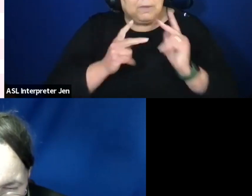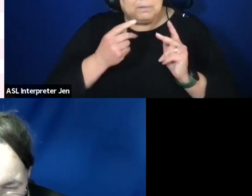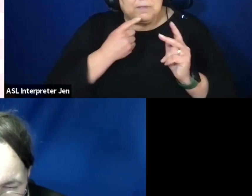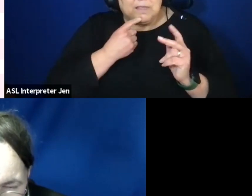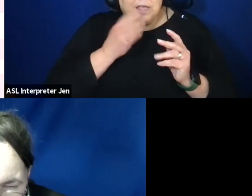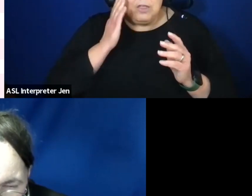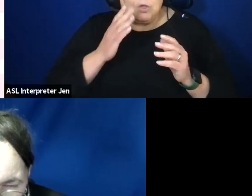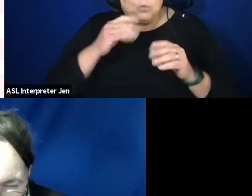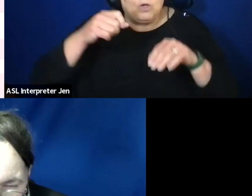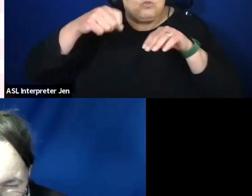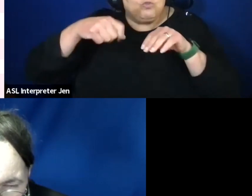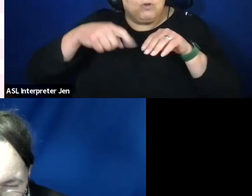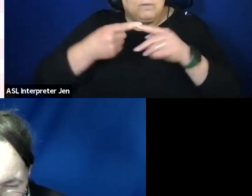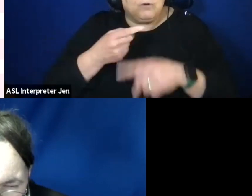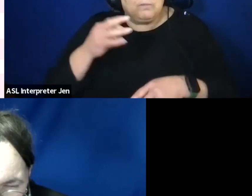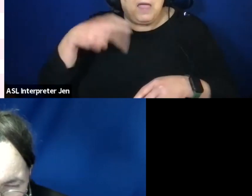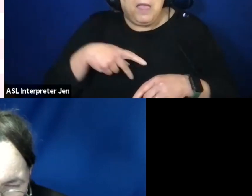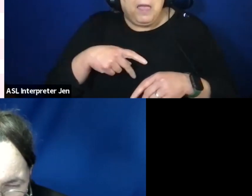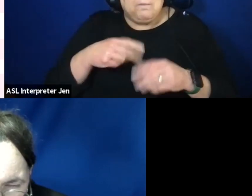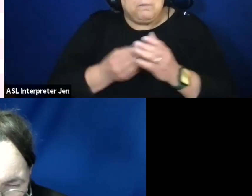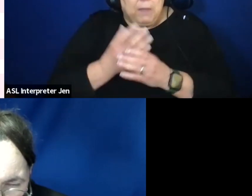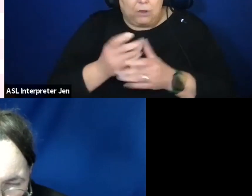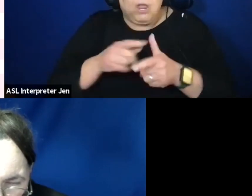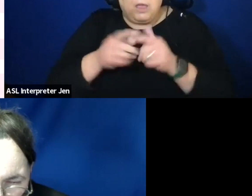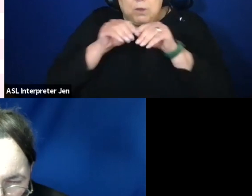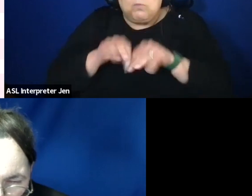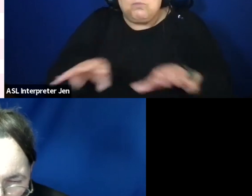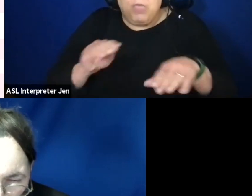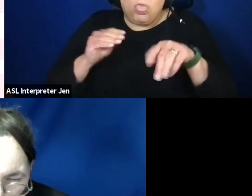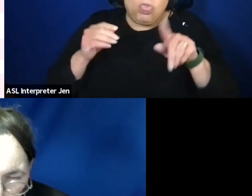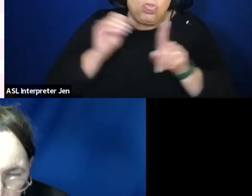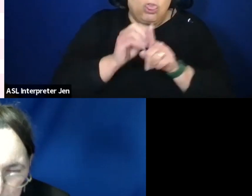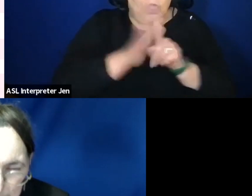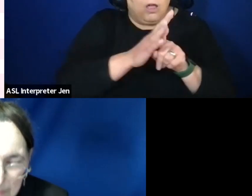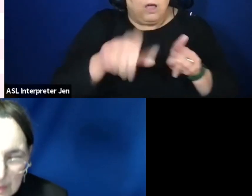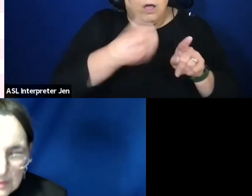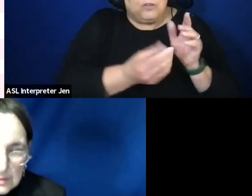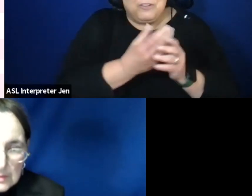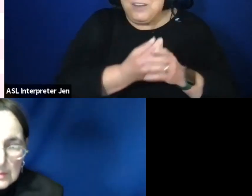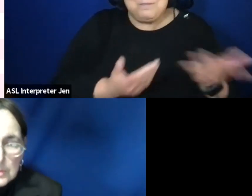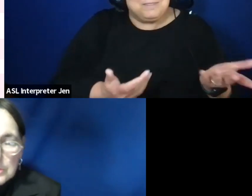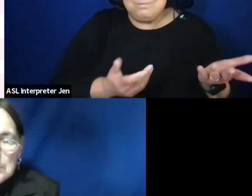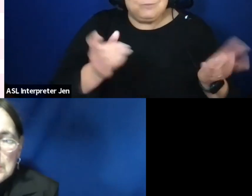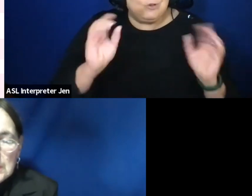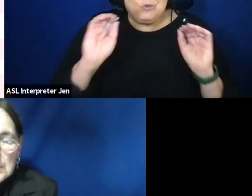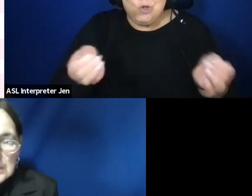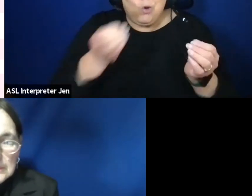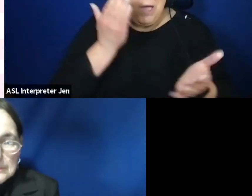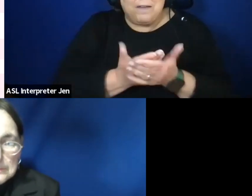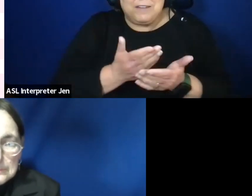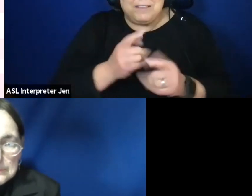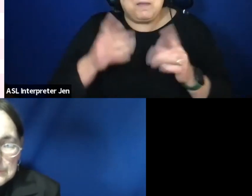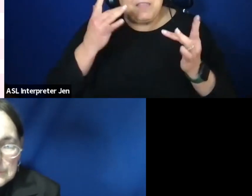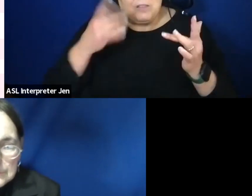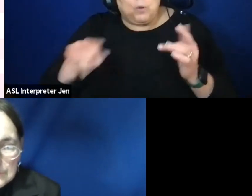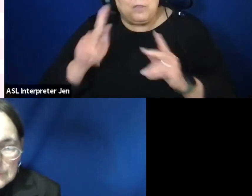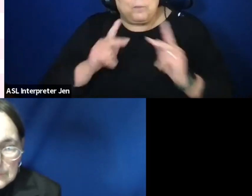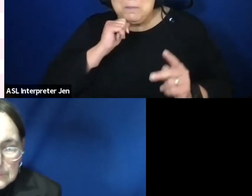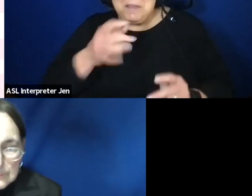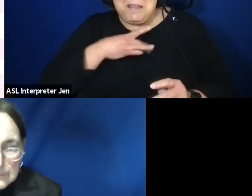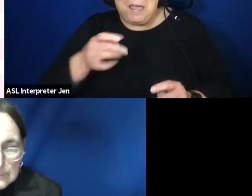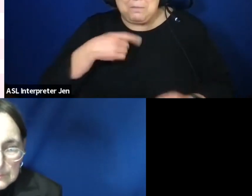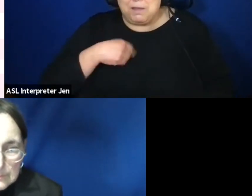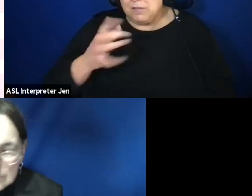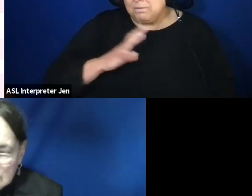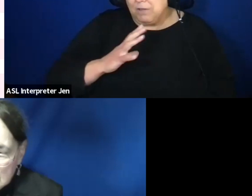drift from the hemp plant and taint our crops. We have not found any evidence of that. So that's why they didn't like me. And I said, okay, you don't like me